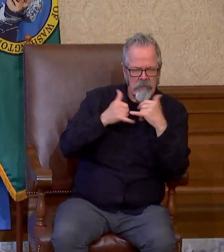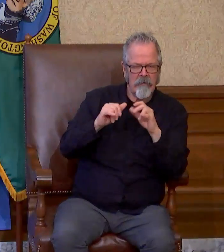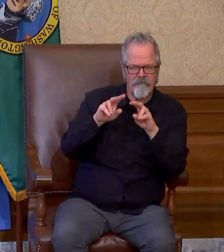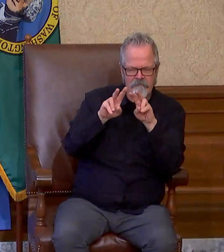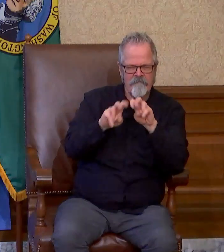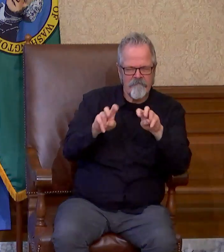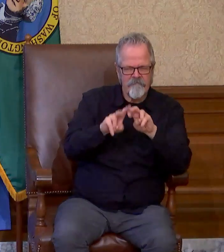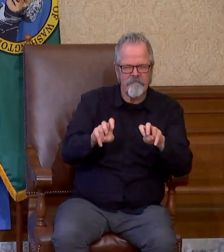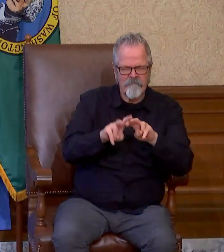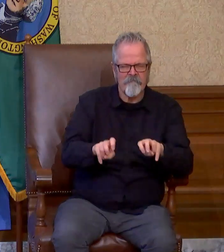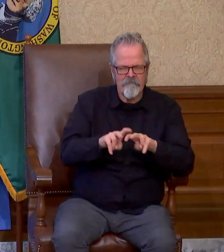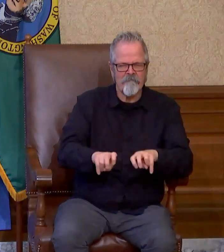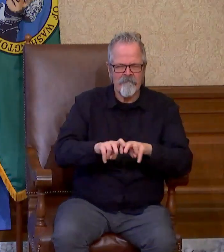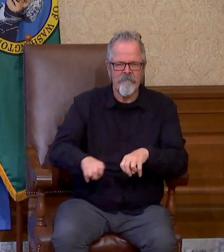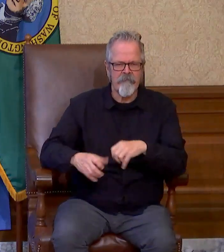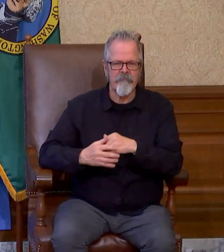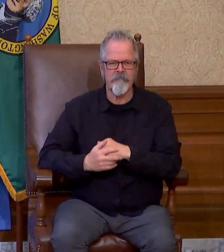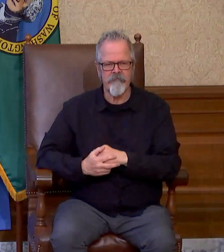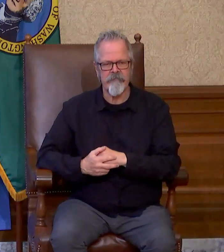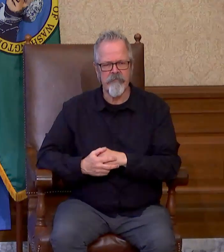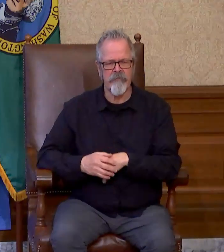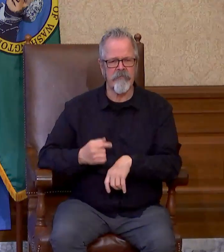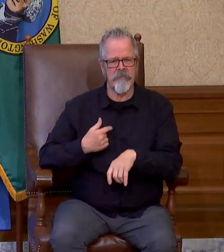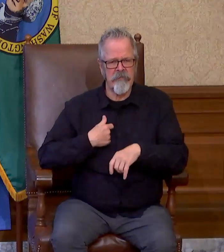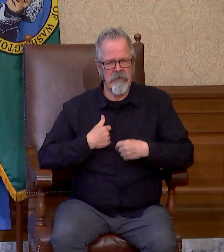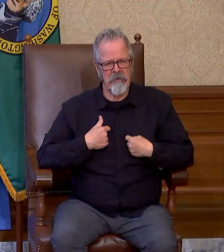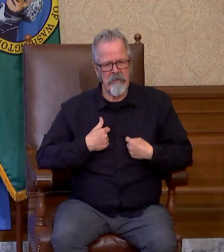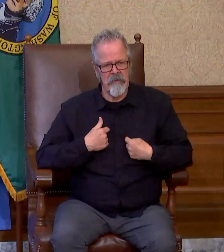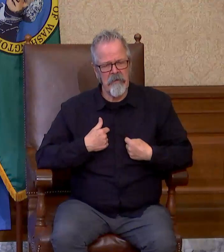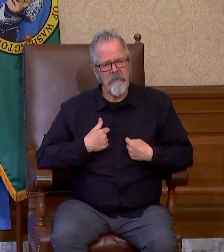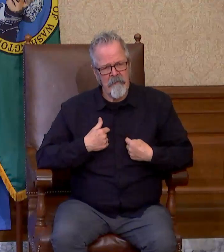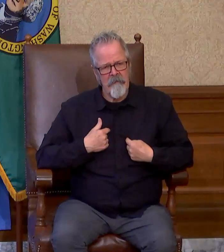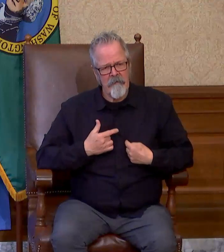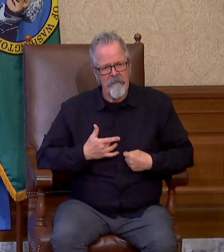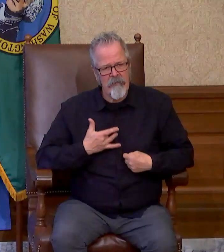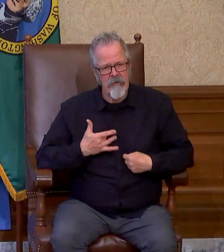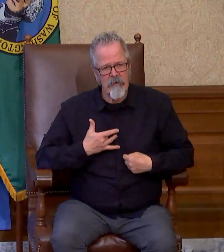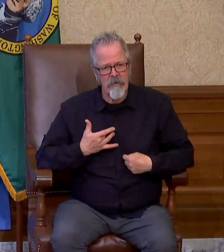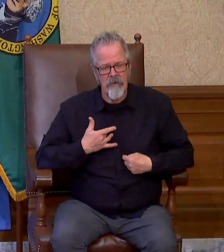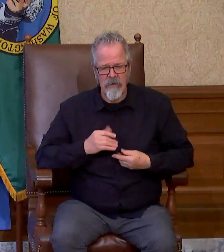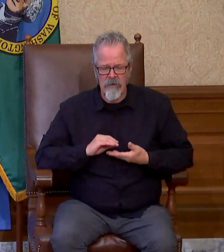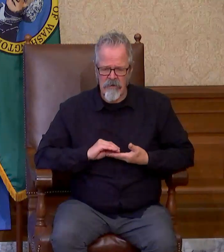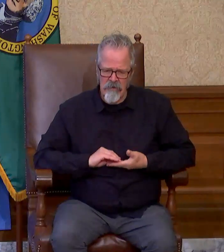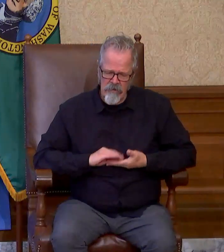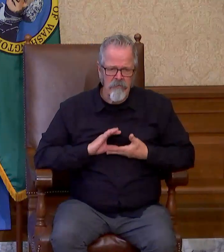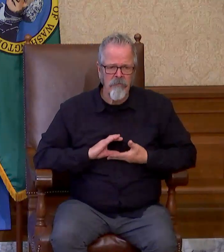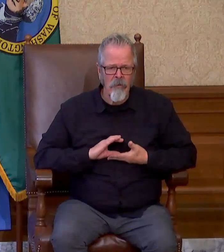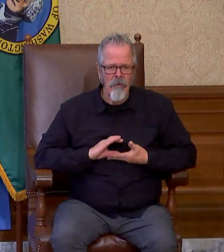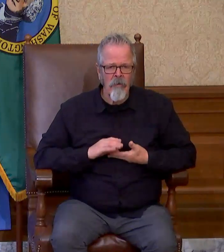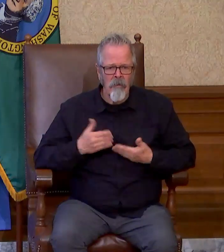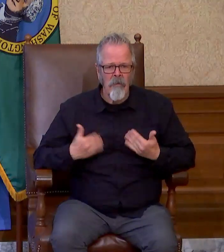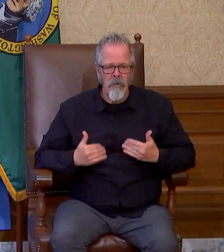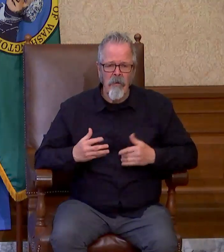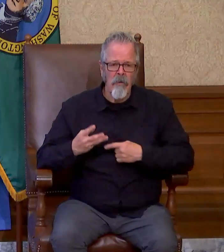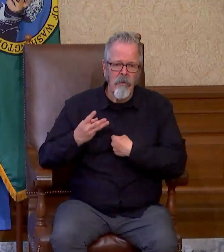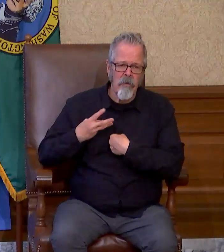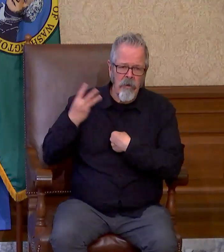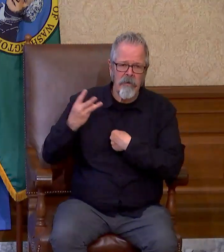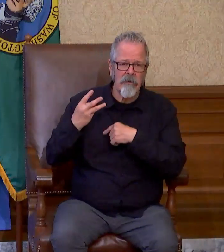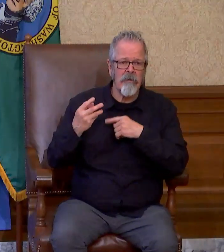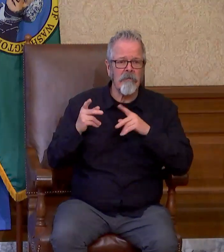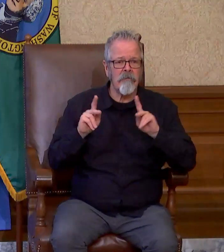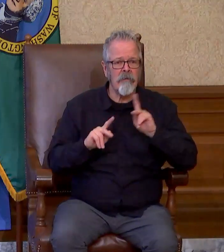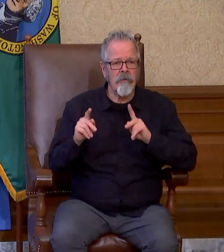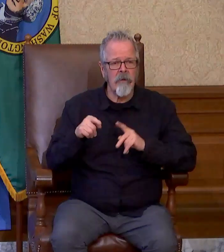that Washingtonians are recognizing, A, we can be successful because we have been